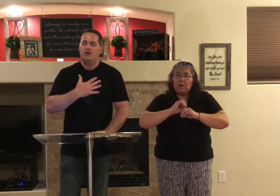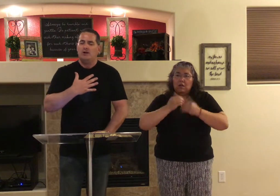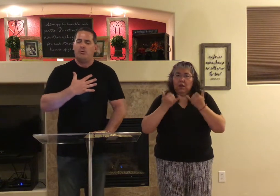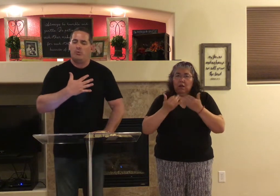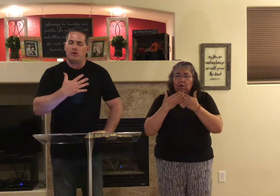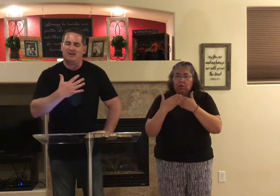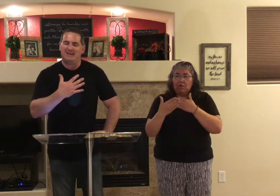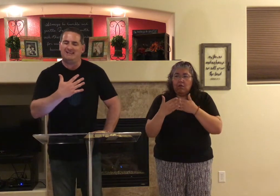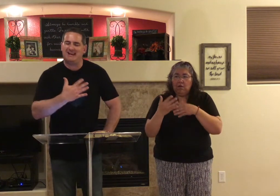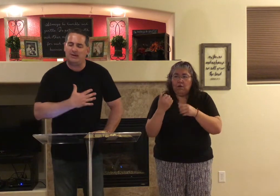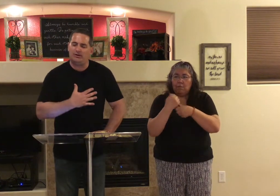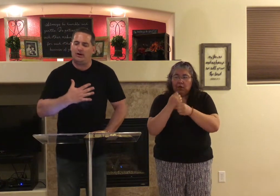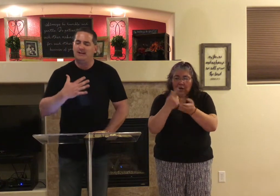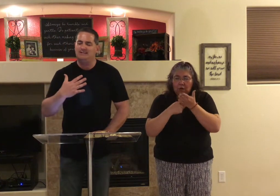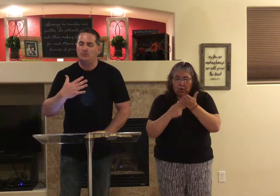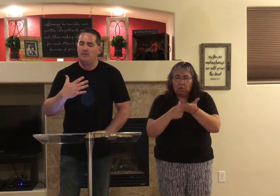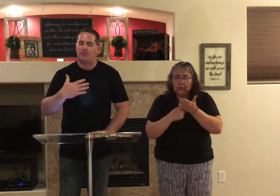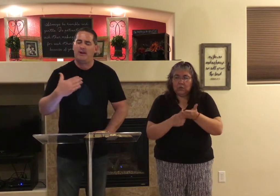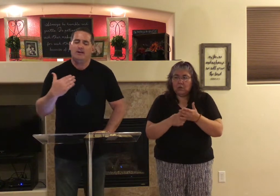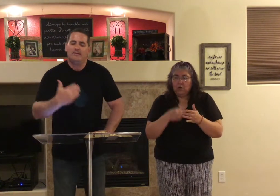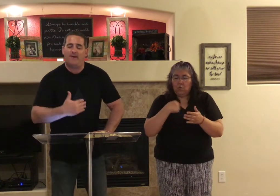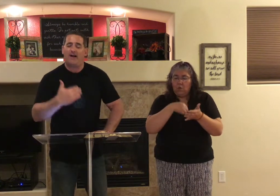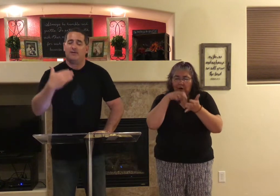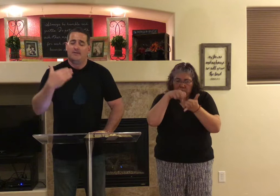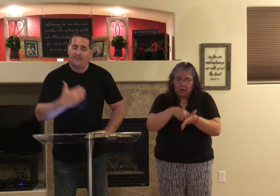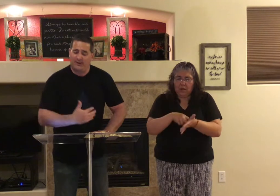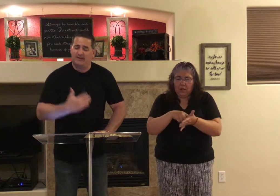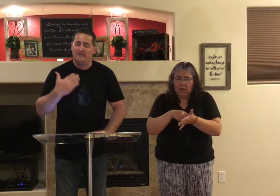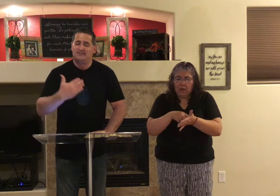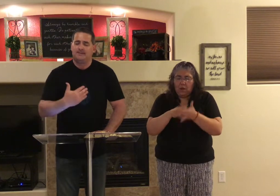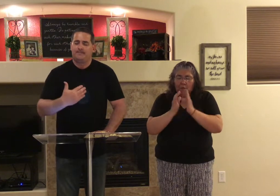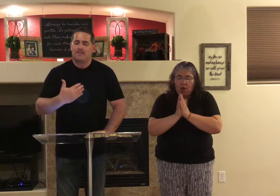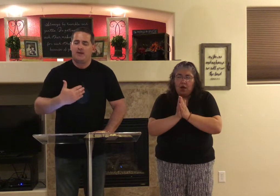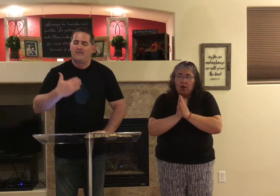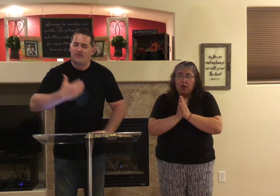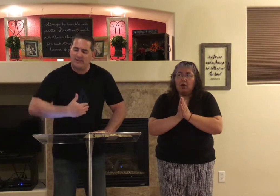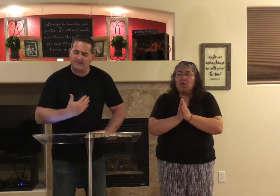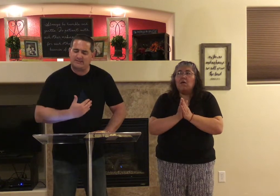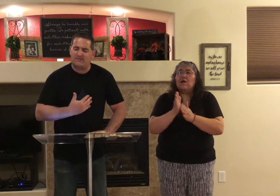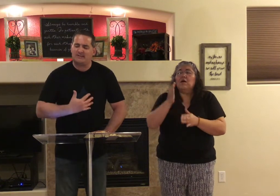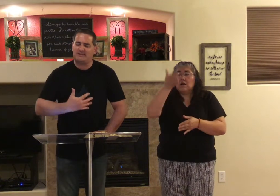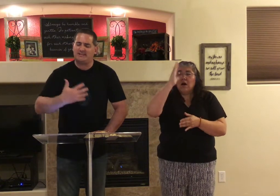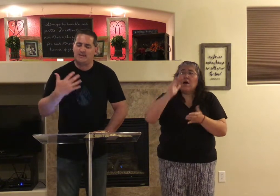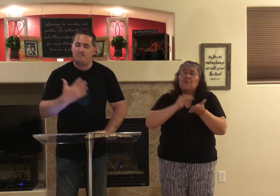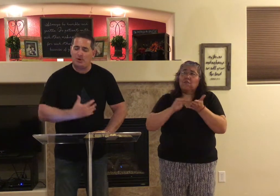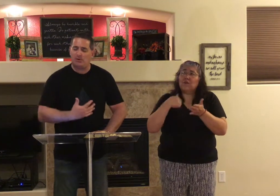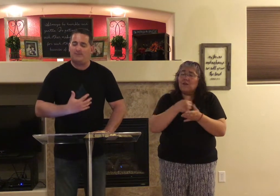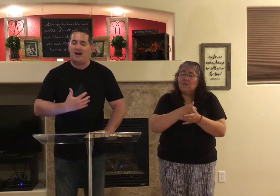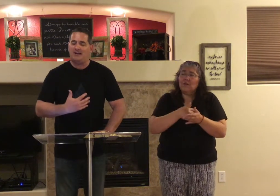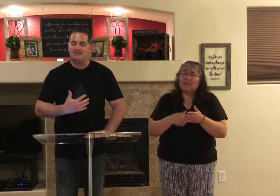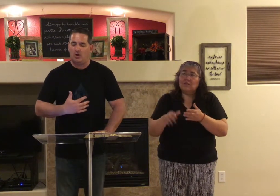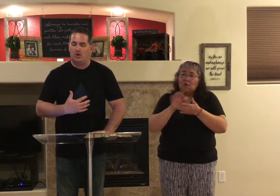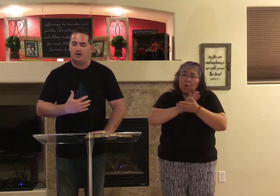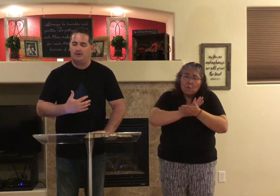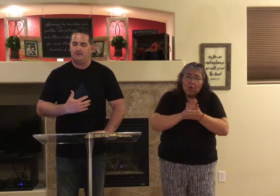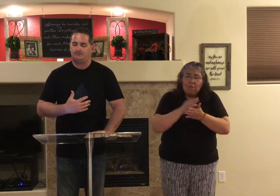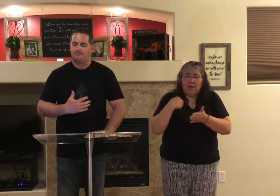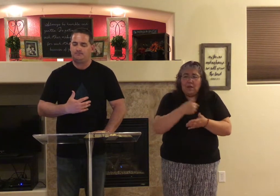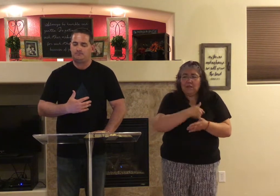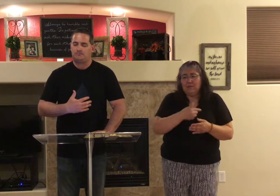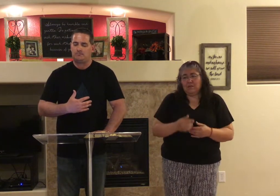prayers, Lord, but we are getting down on our knees and we're praying, Father, forgive us. God, forgive us of our sins and purify us,